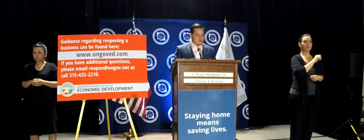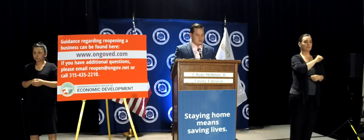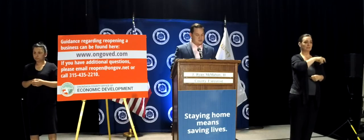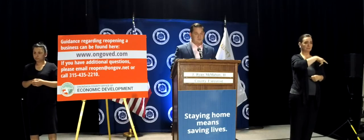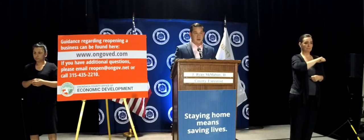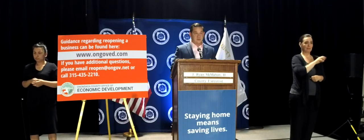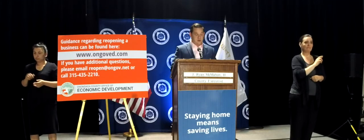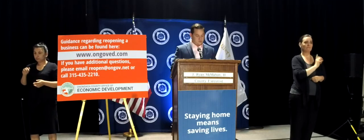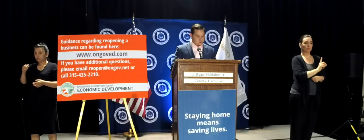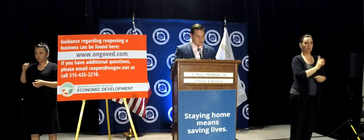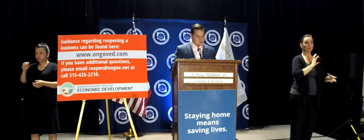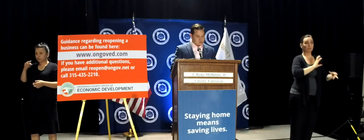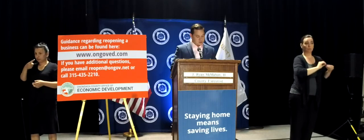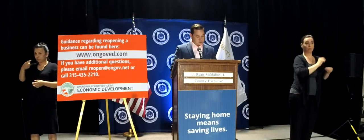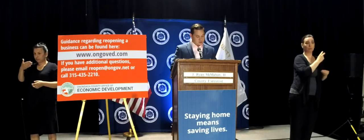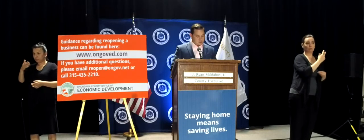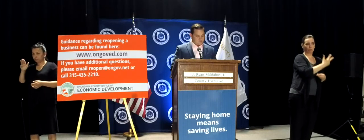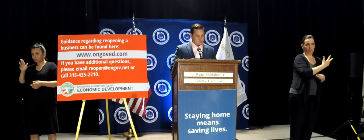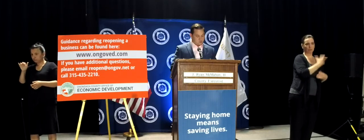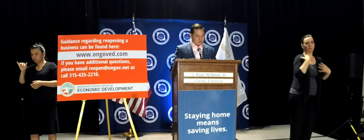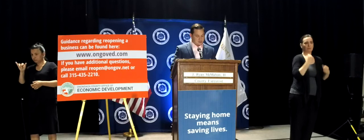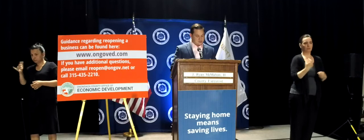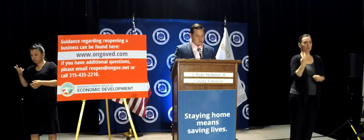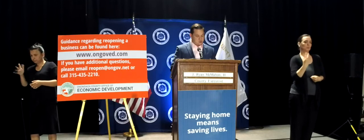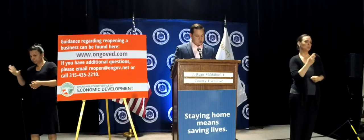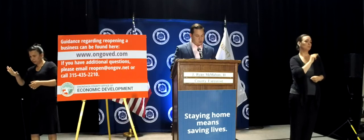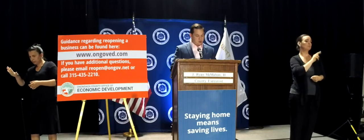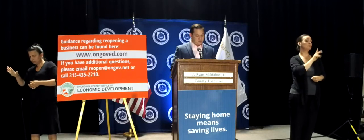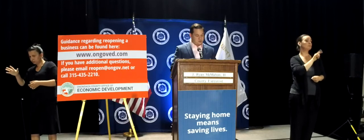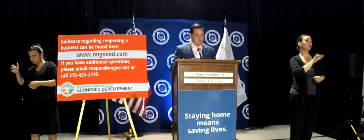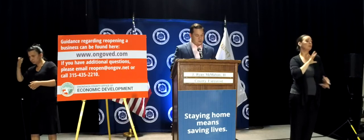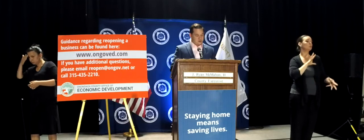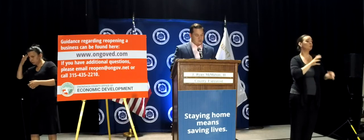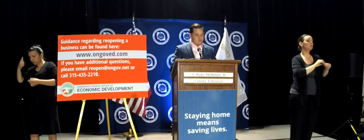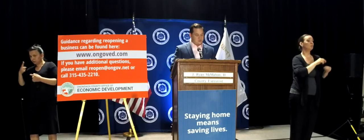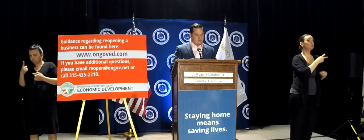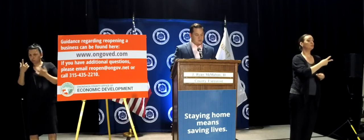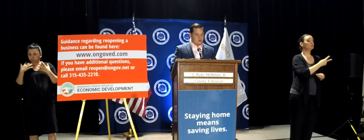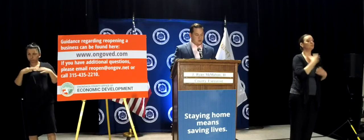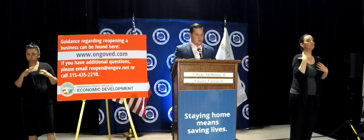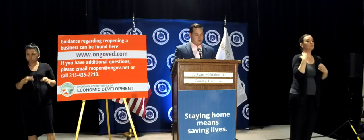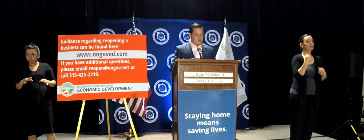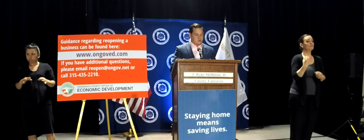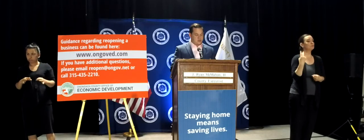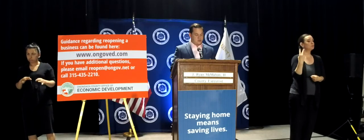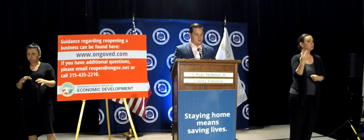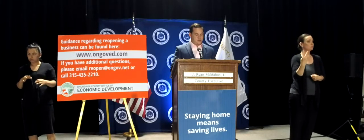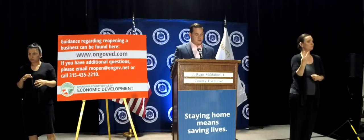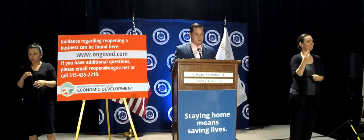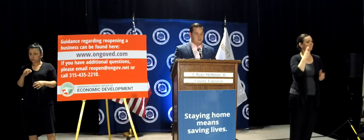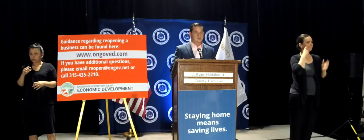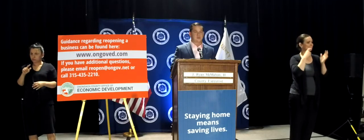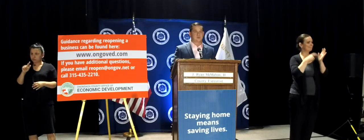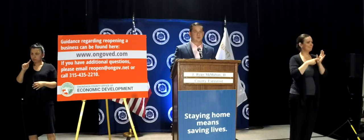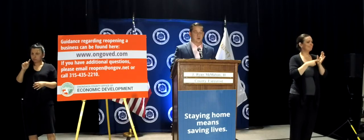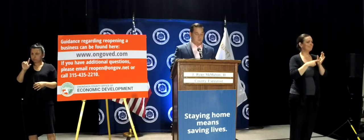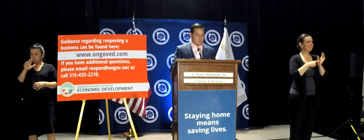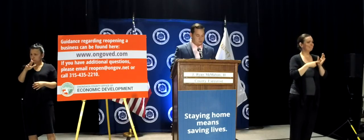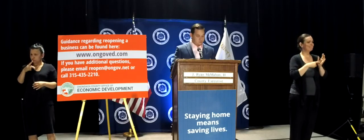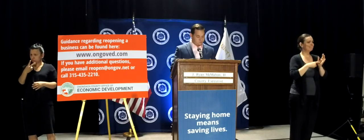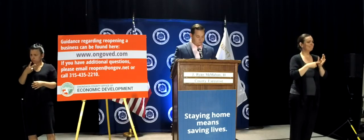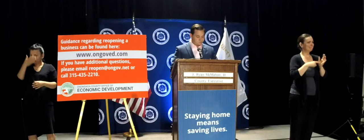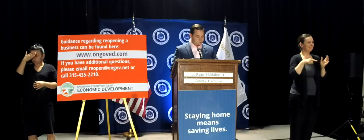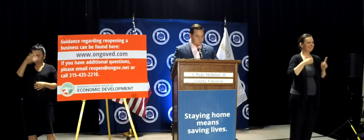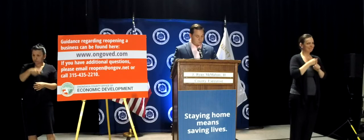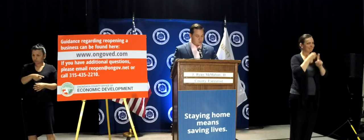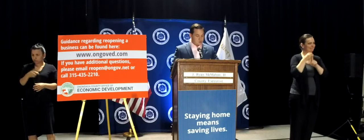5 cases and 5 recoveries. Spafford, 3 cases, 2 recoveries. Fabius and Tully each had 2 cases and 2